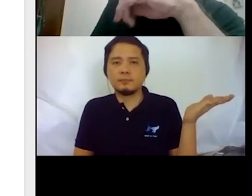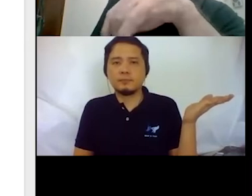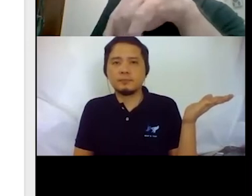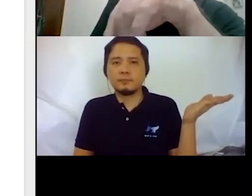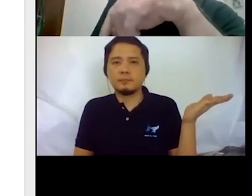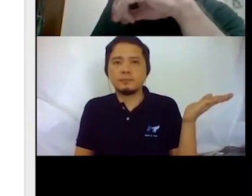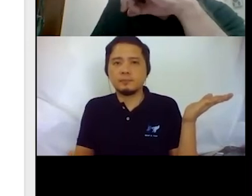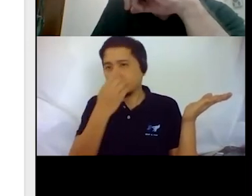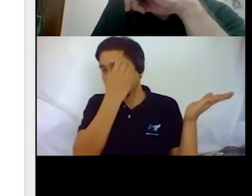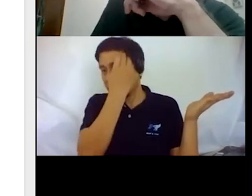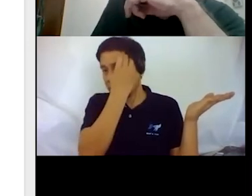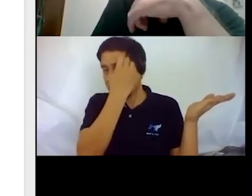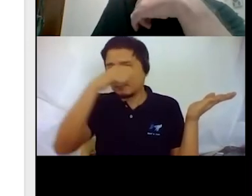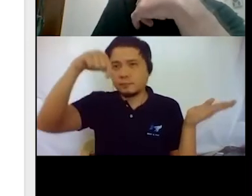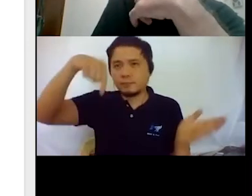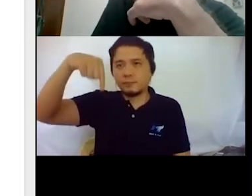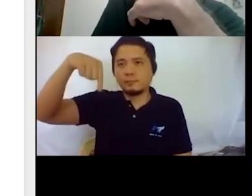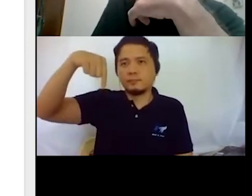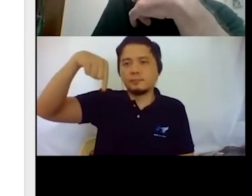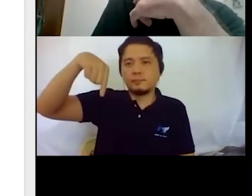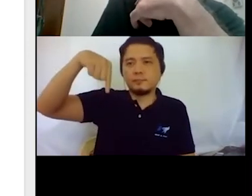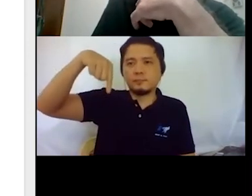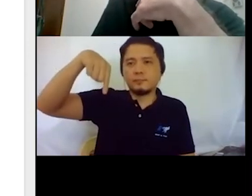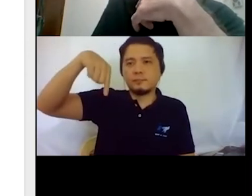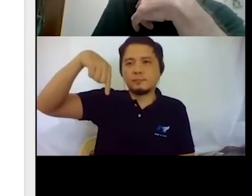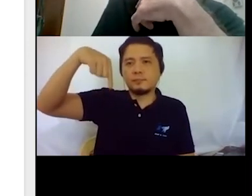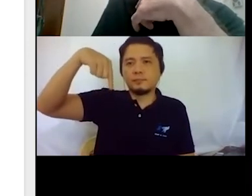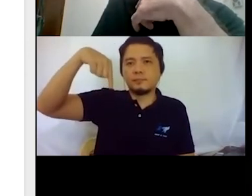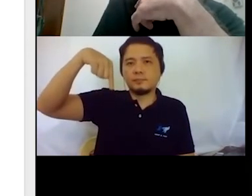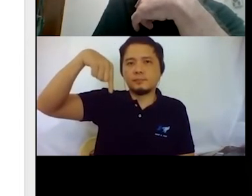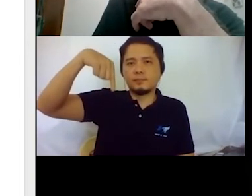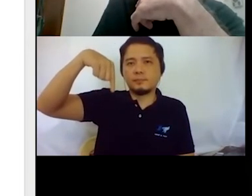And so you can go down to the next section.